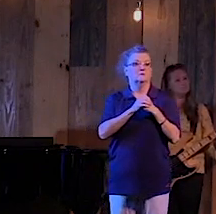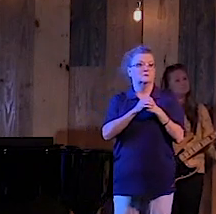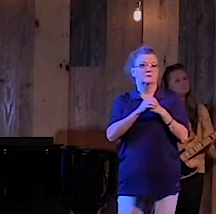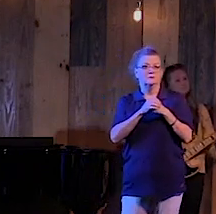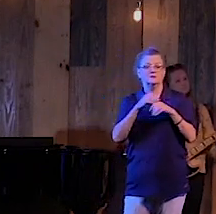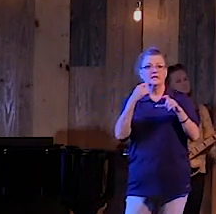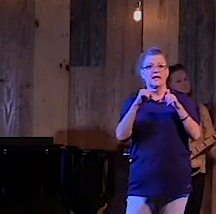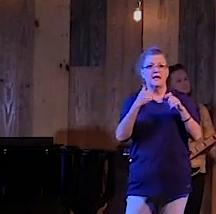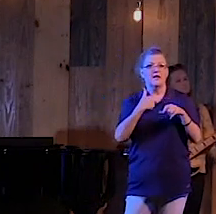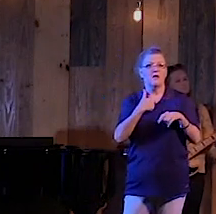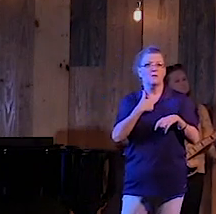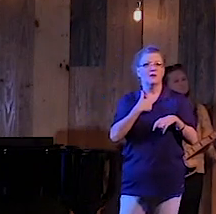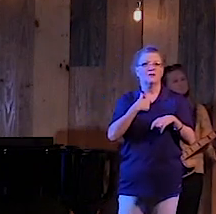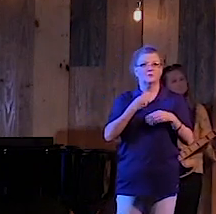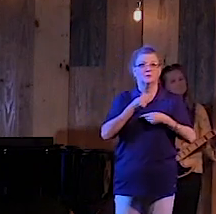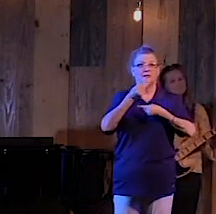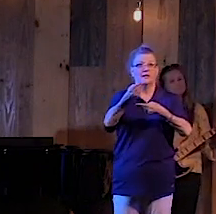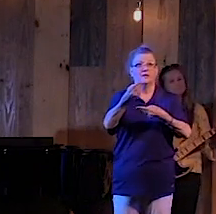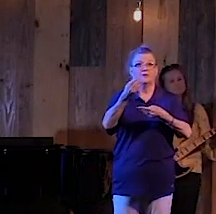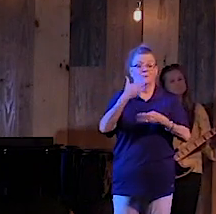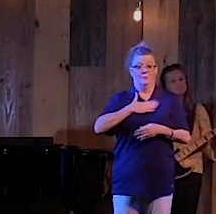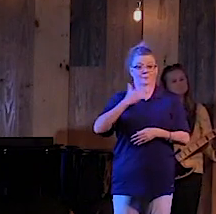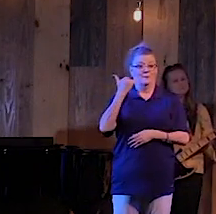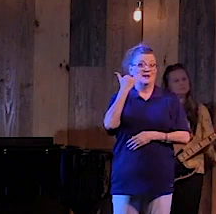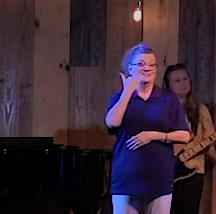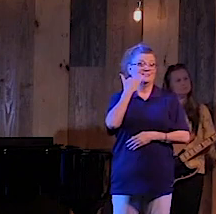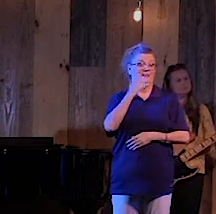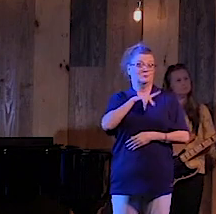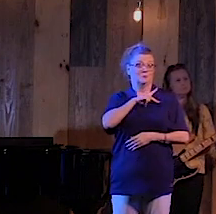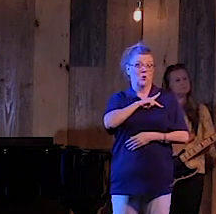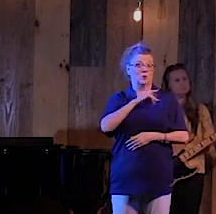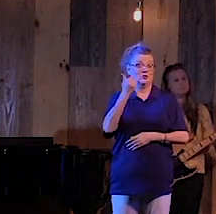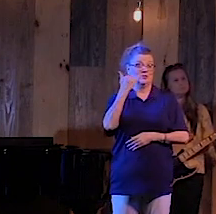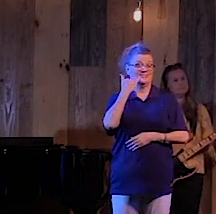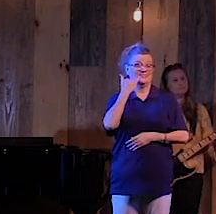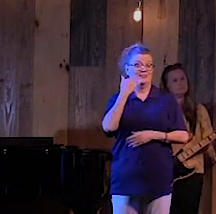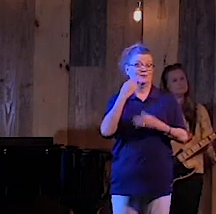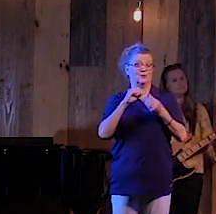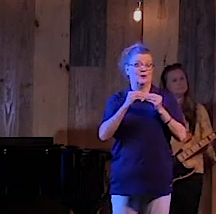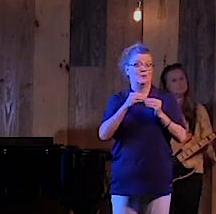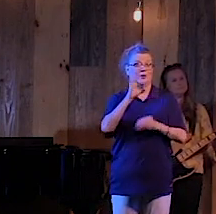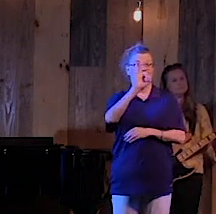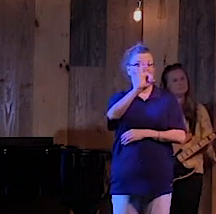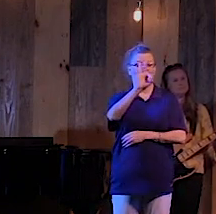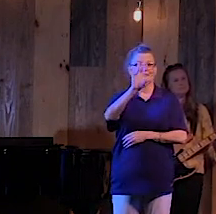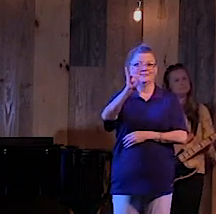to do something here. I want to give you my personal cell phone number. My personal cell phone number is